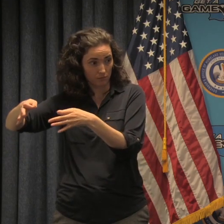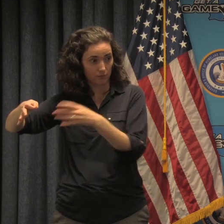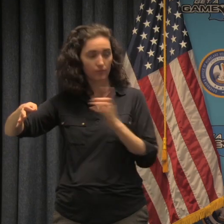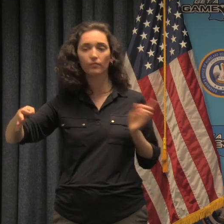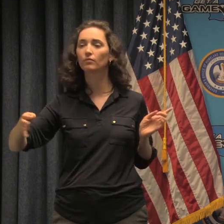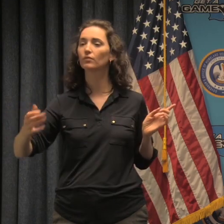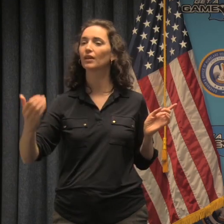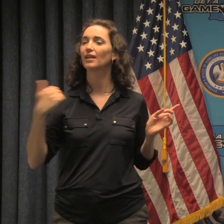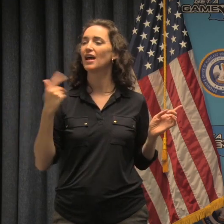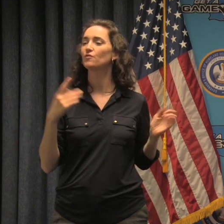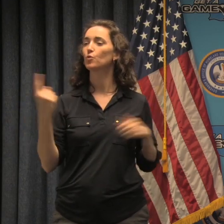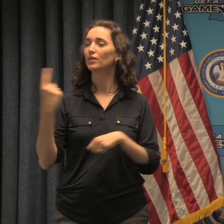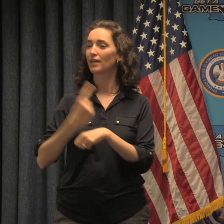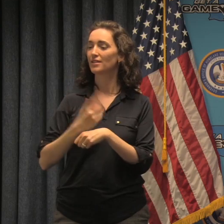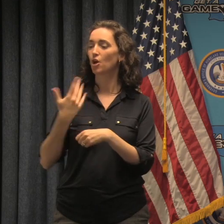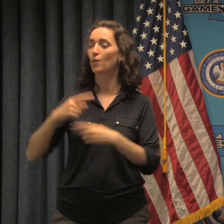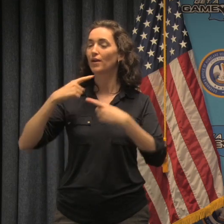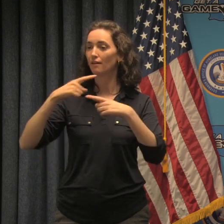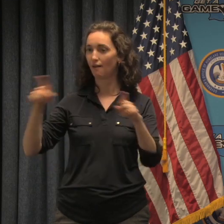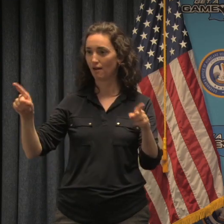had some